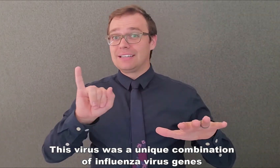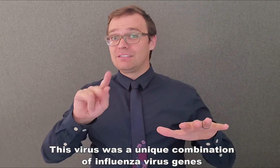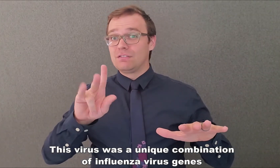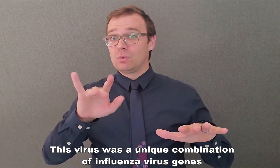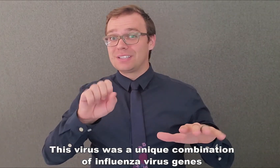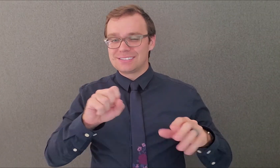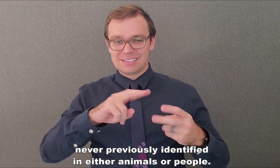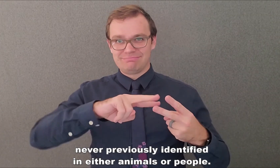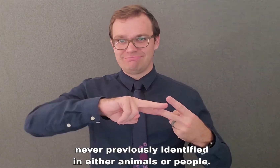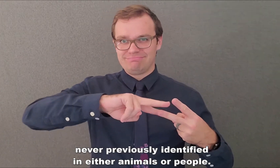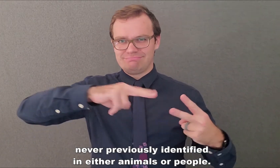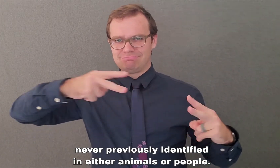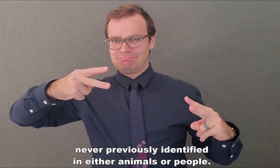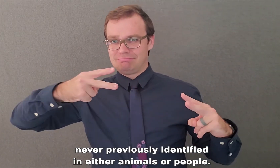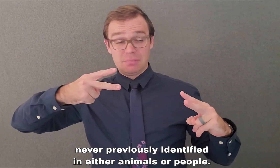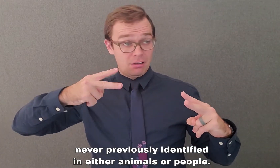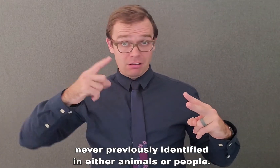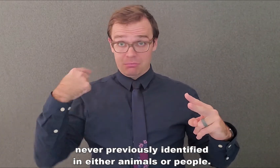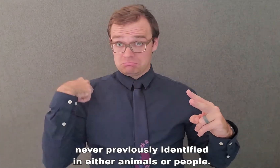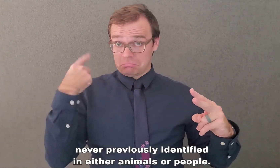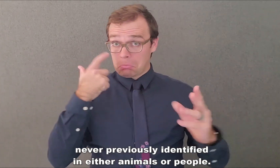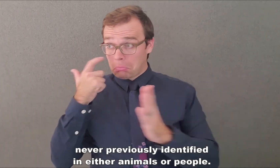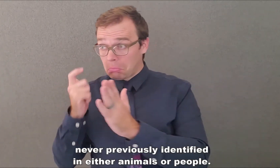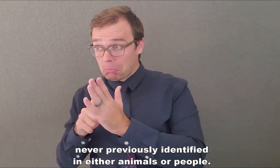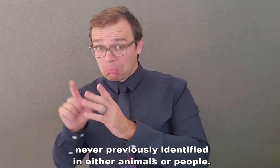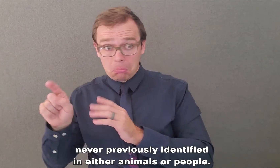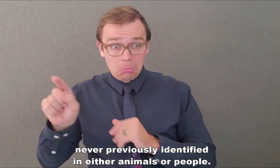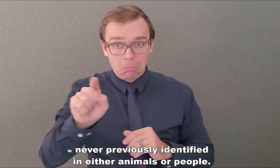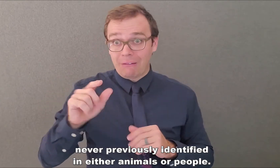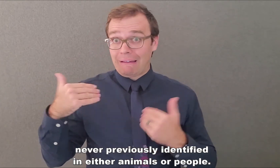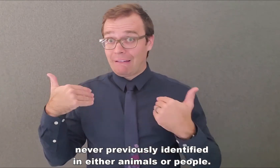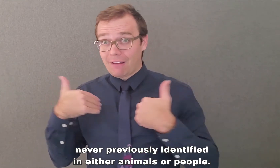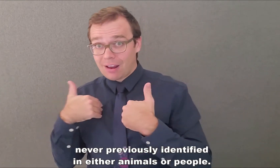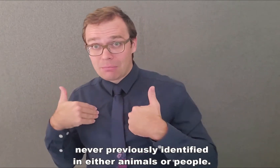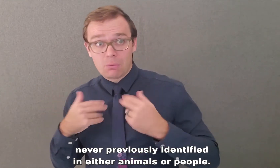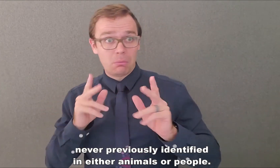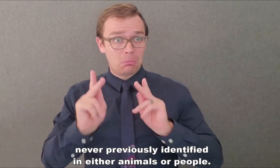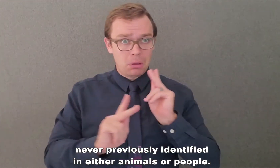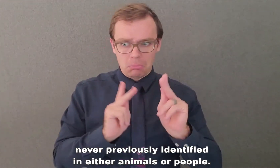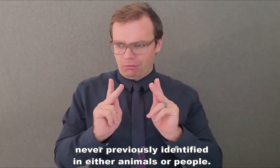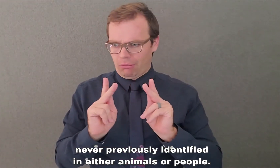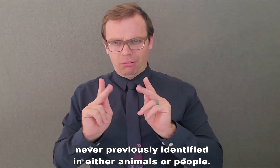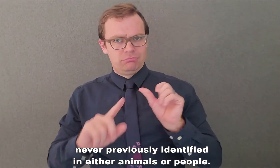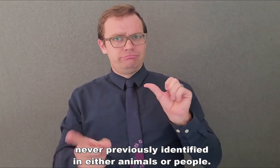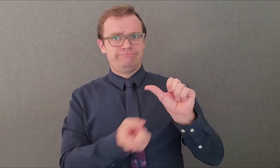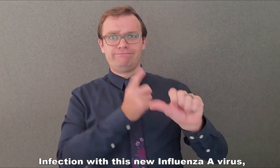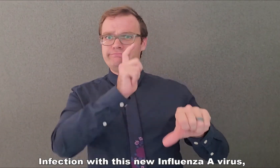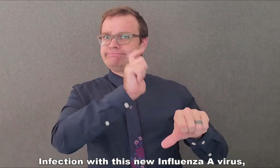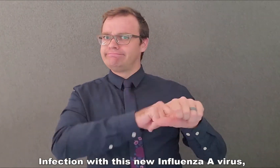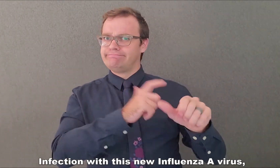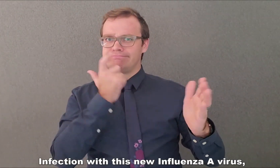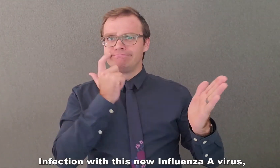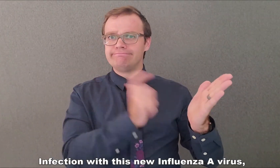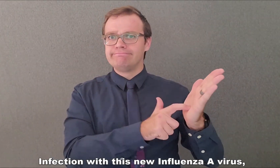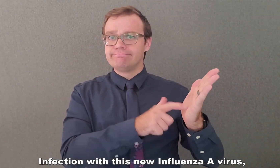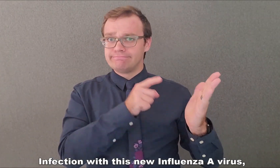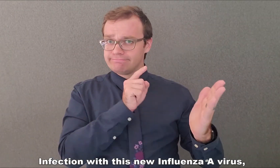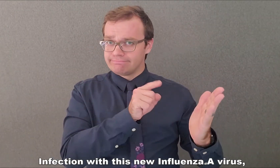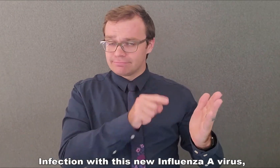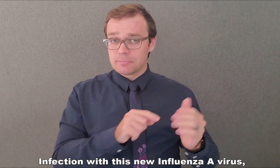genes, never previously identified in either animals or people. Infection with this new influenza